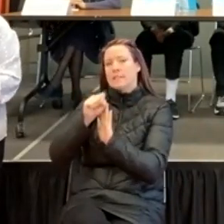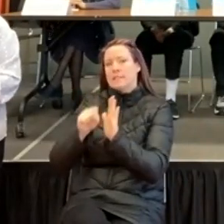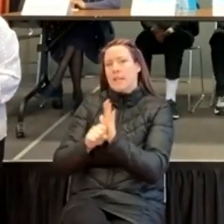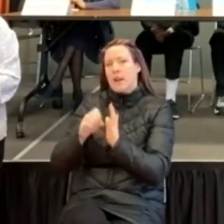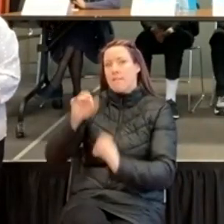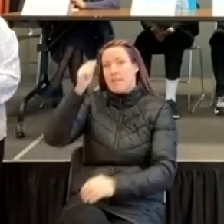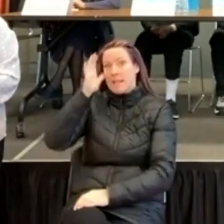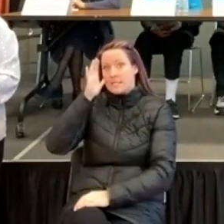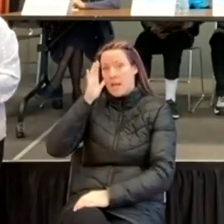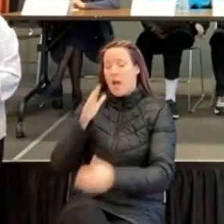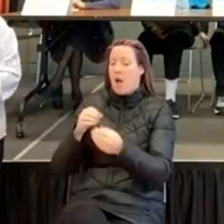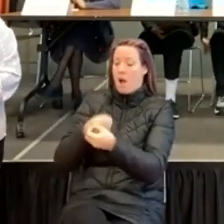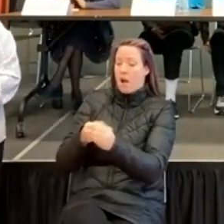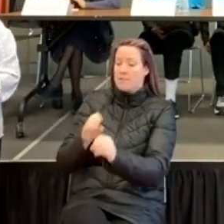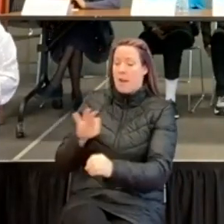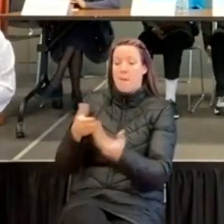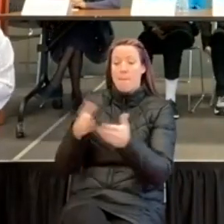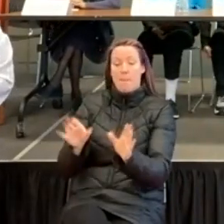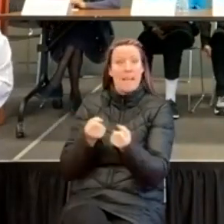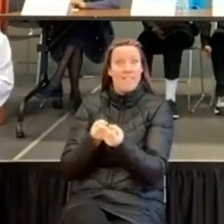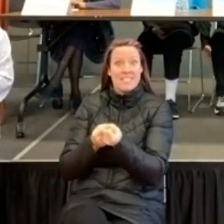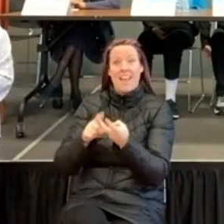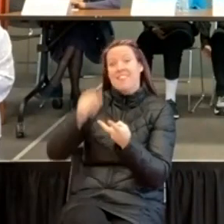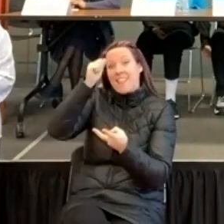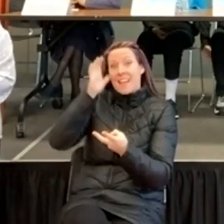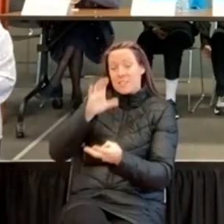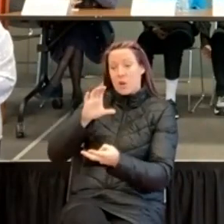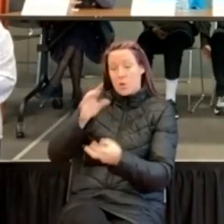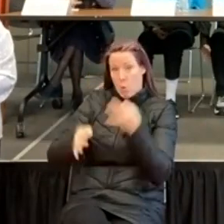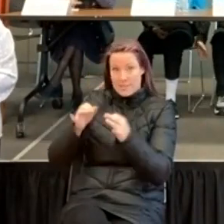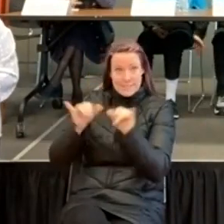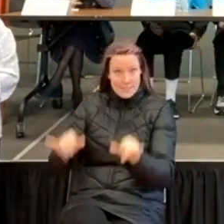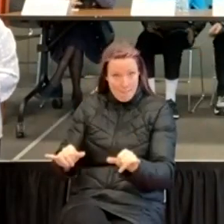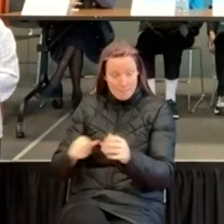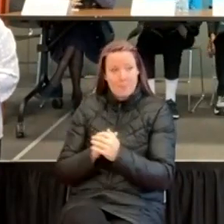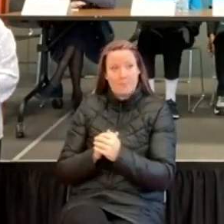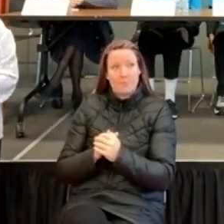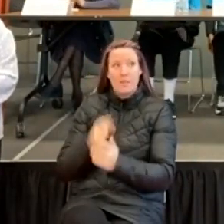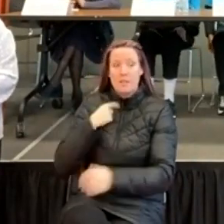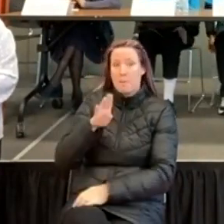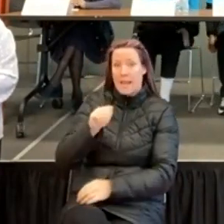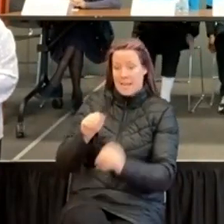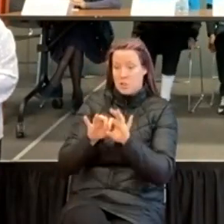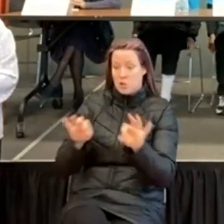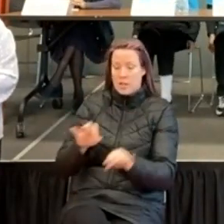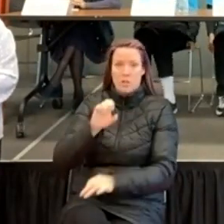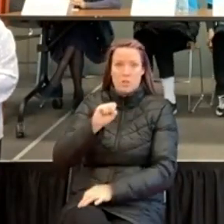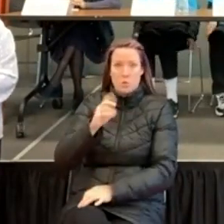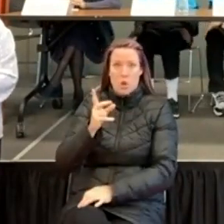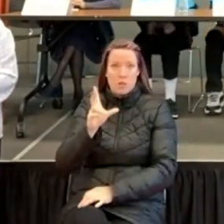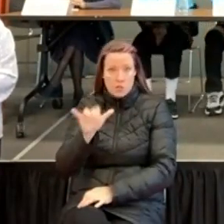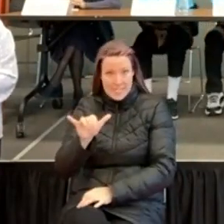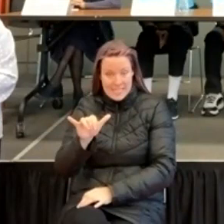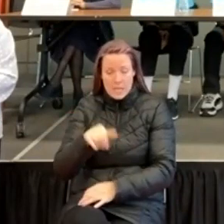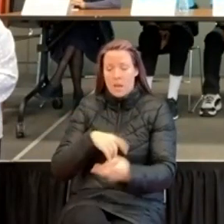Public Advocacy and the Alaska court system. She holds a bachelor's degree in sociology,